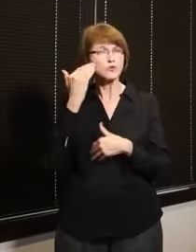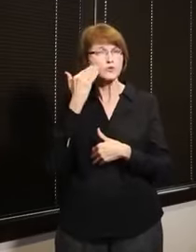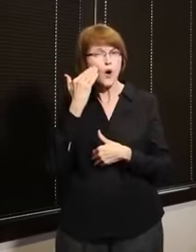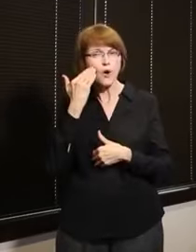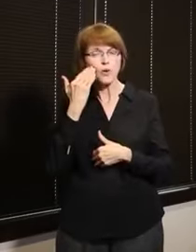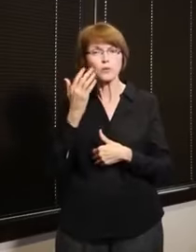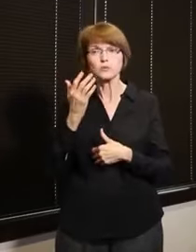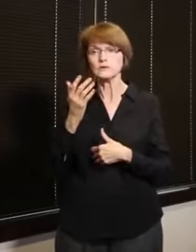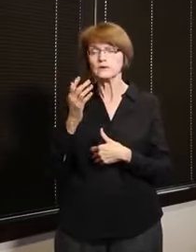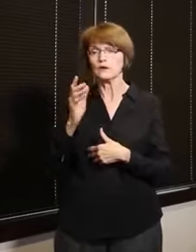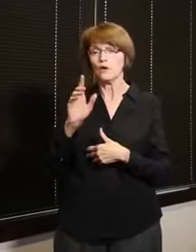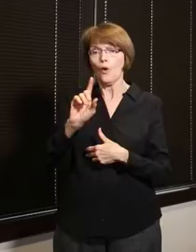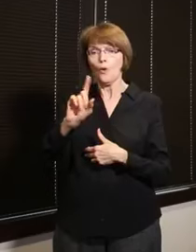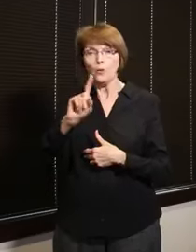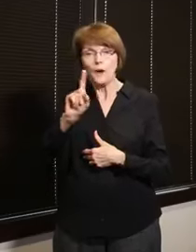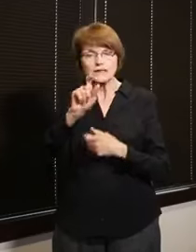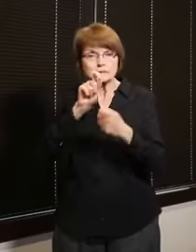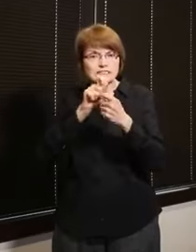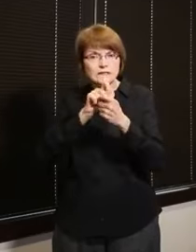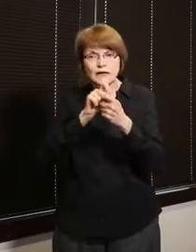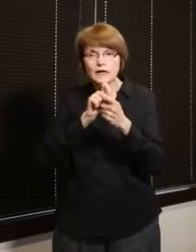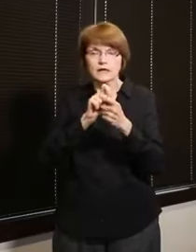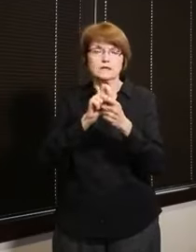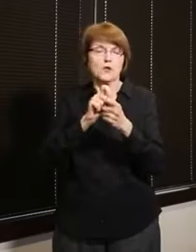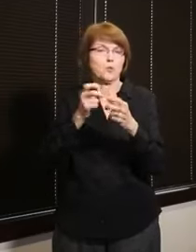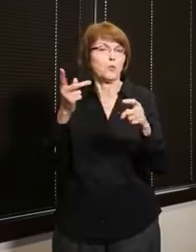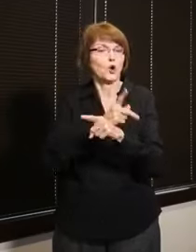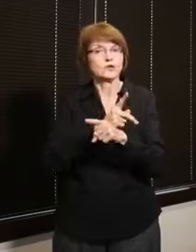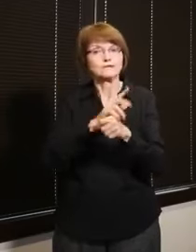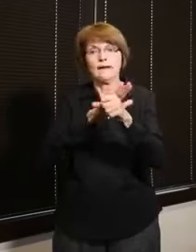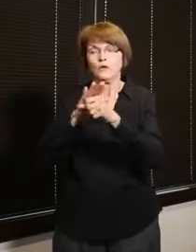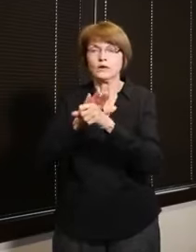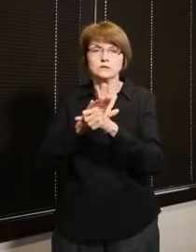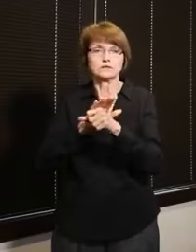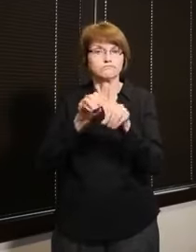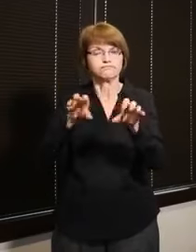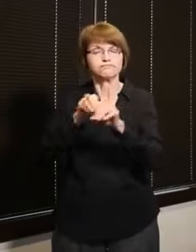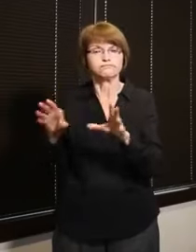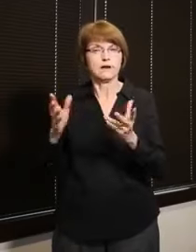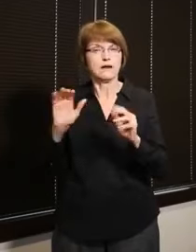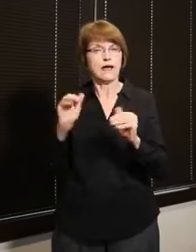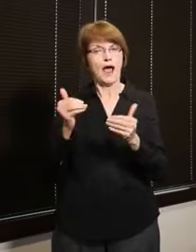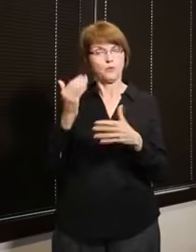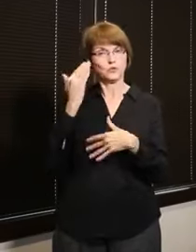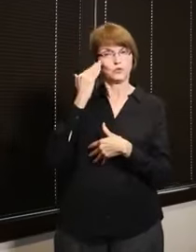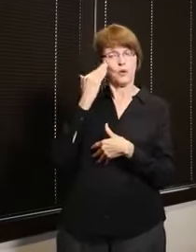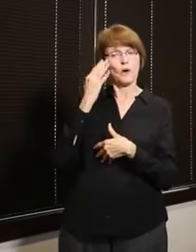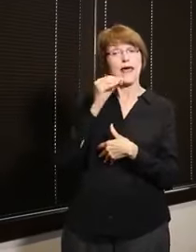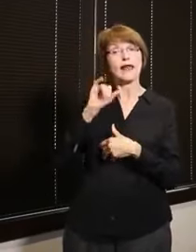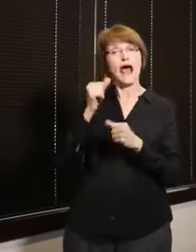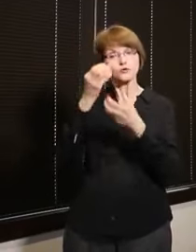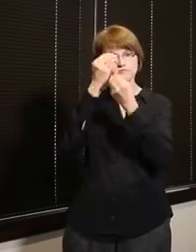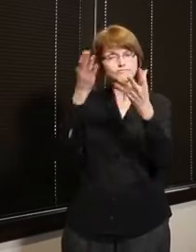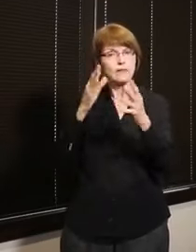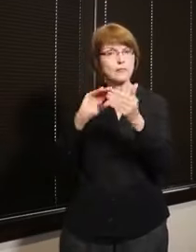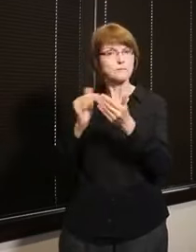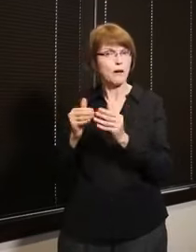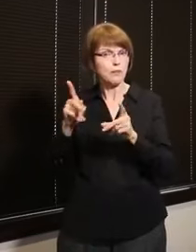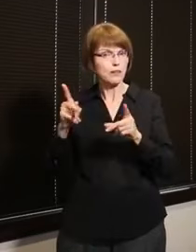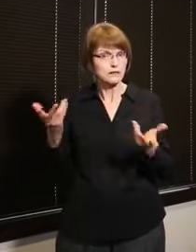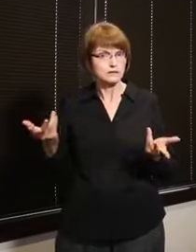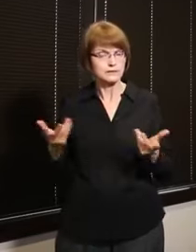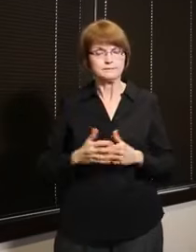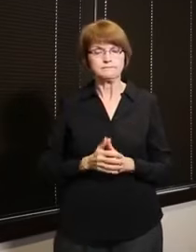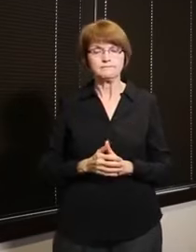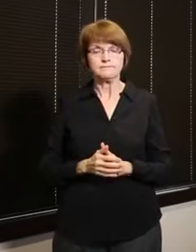any so-called hot spots are, and how will the public be informed? Yeah, that's a good question. So what we are going